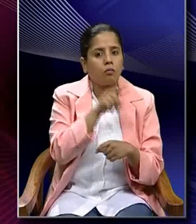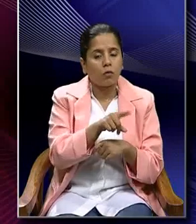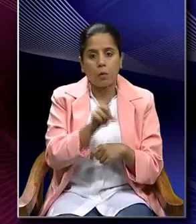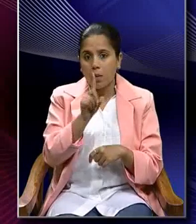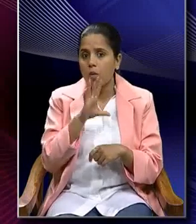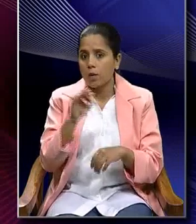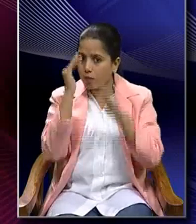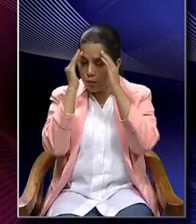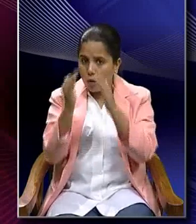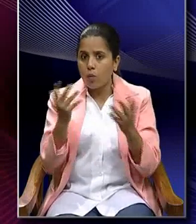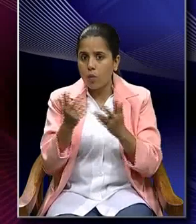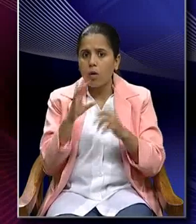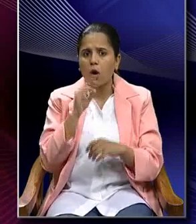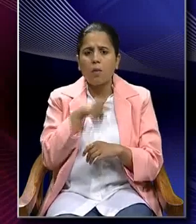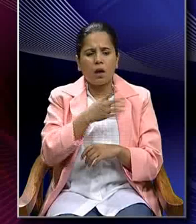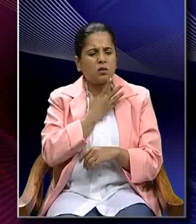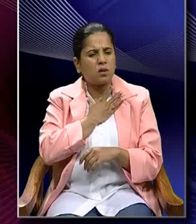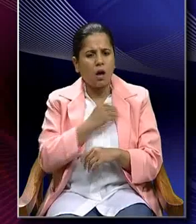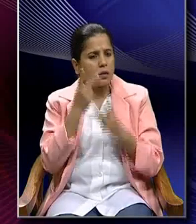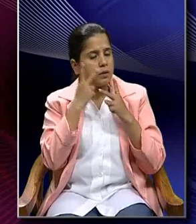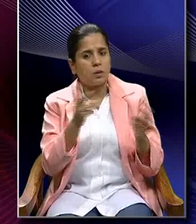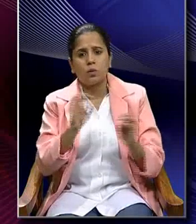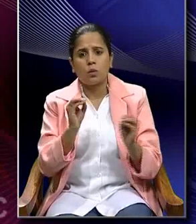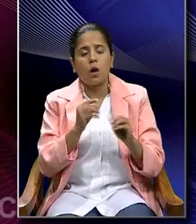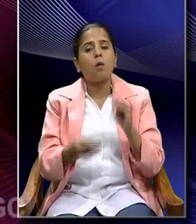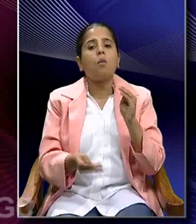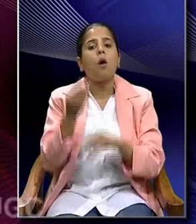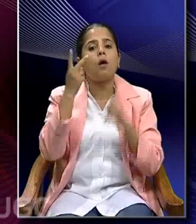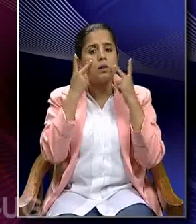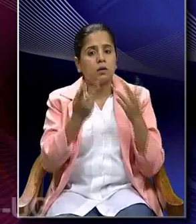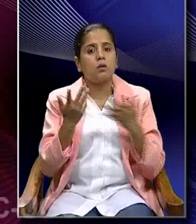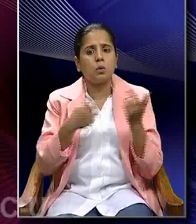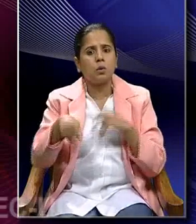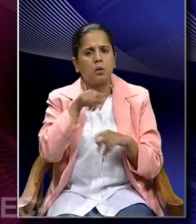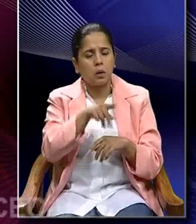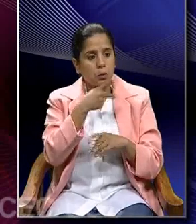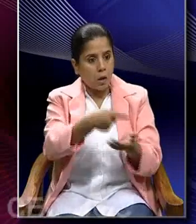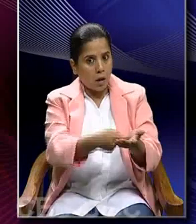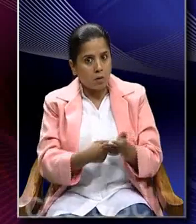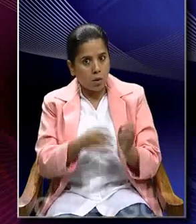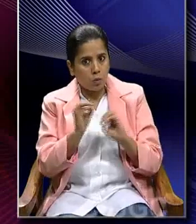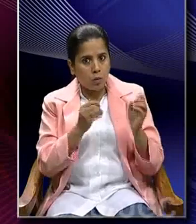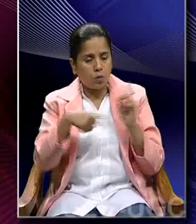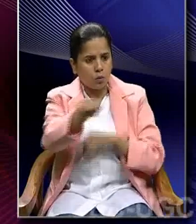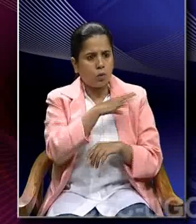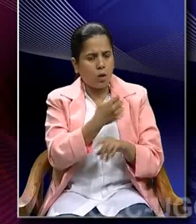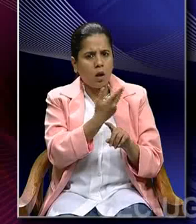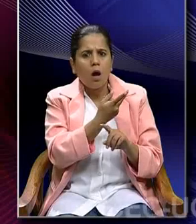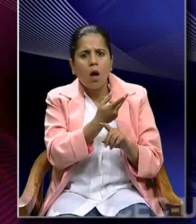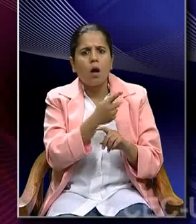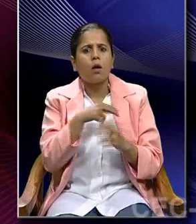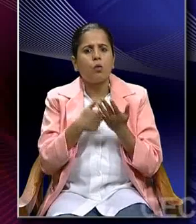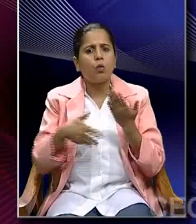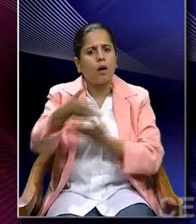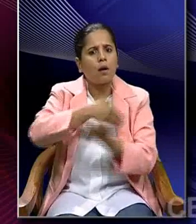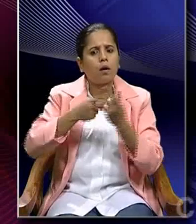focus is not on her sorrows as much as it is on the dishonor or the blot on the relatives of those